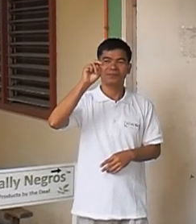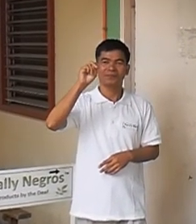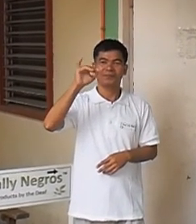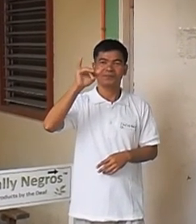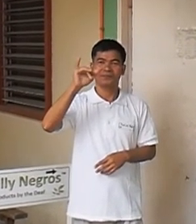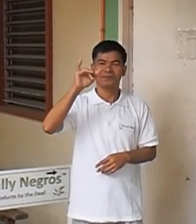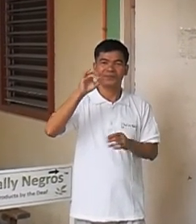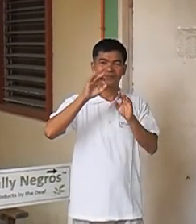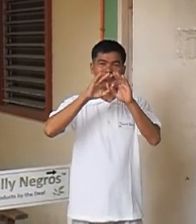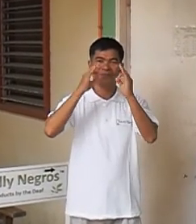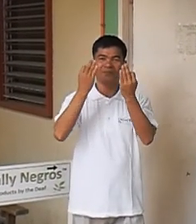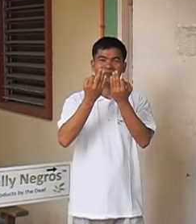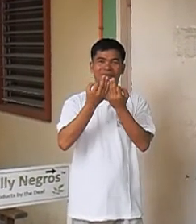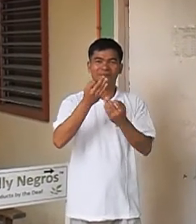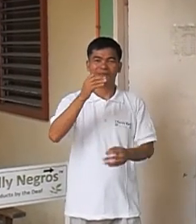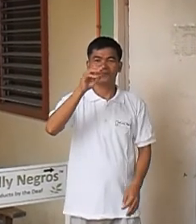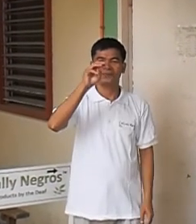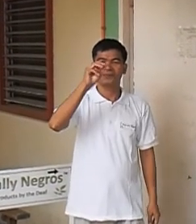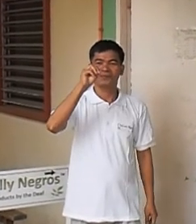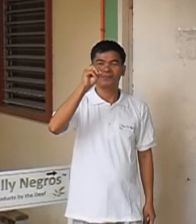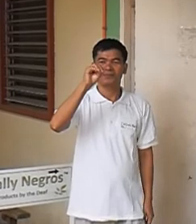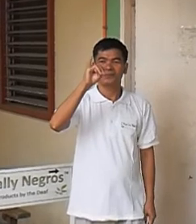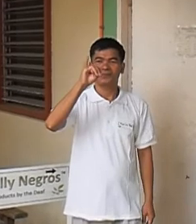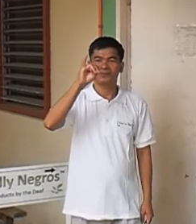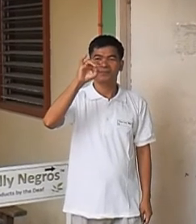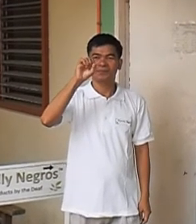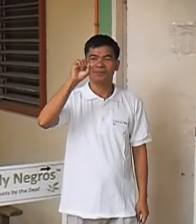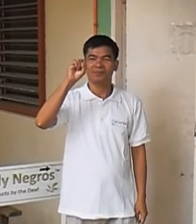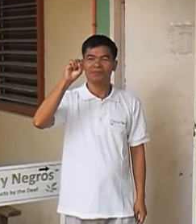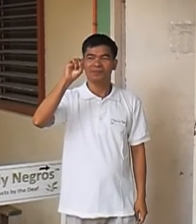My name is Sunny. Family name is Mission.